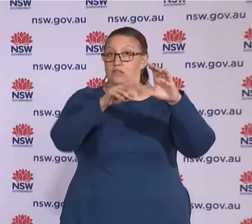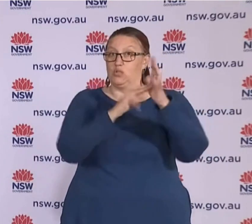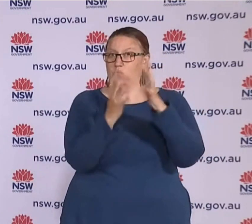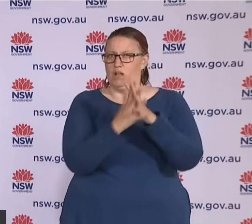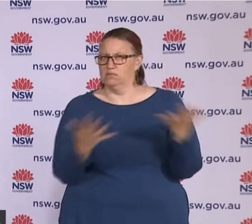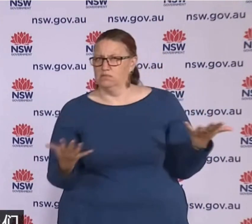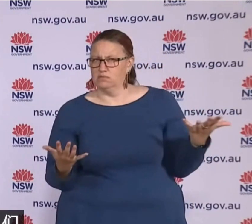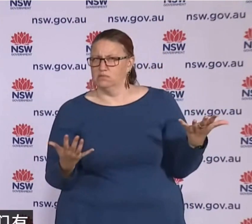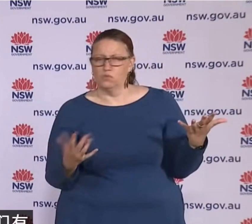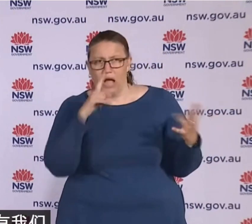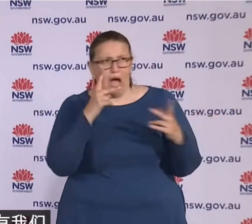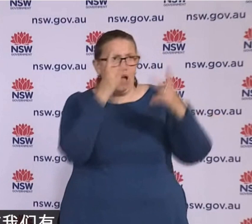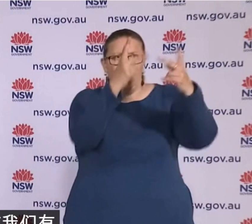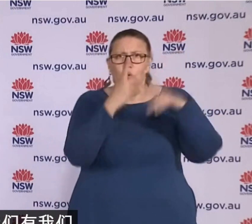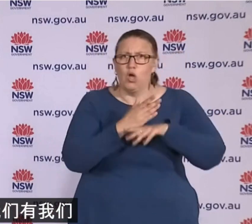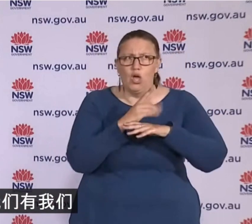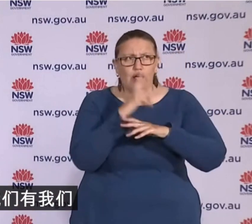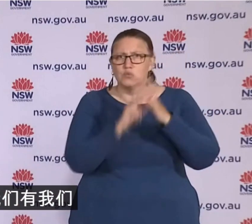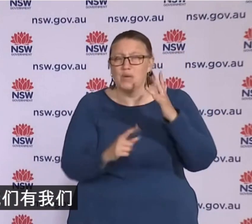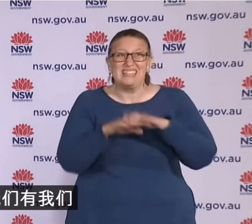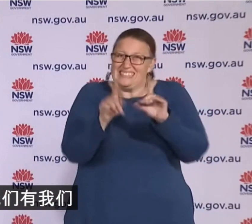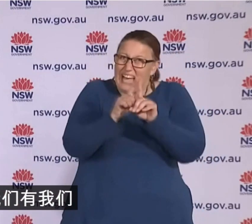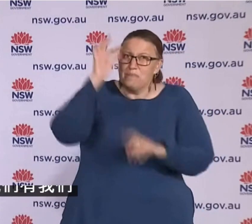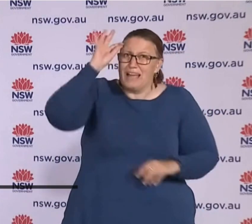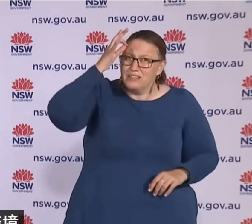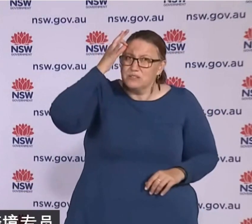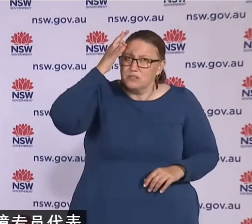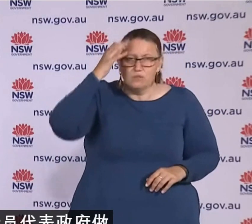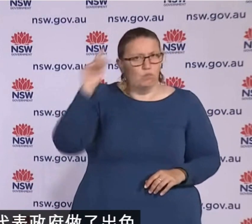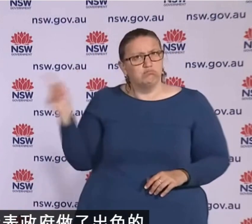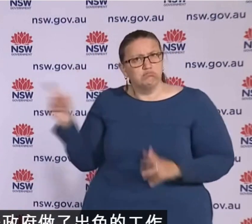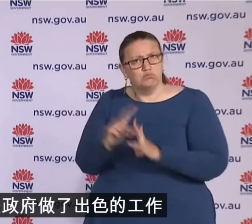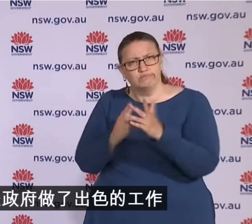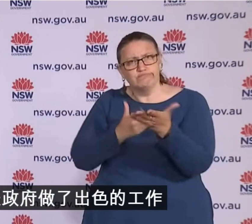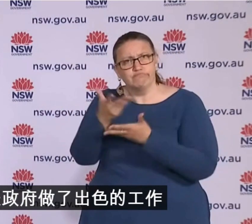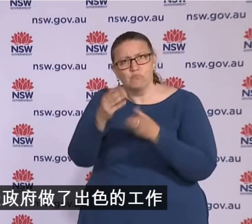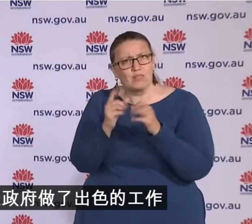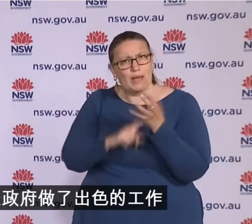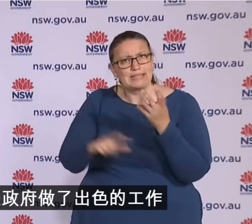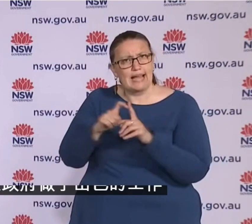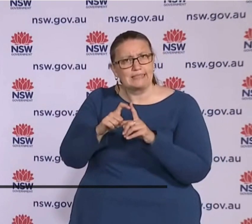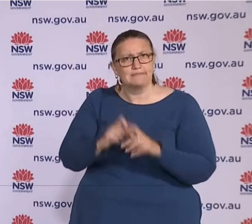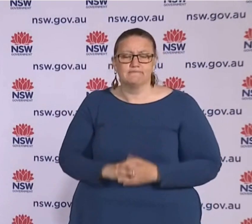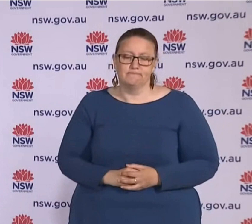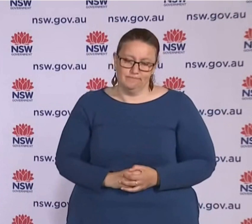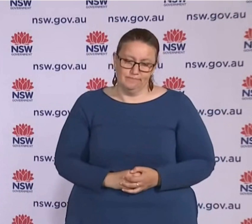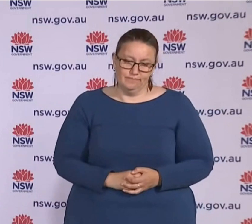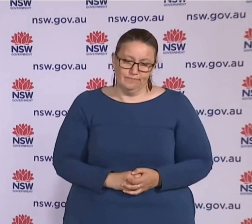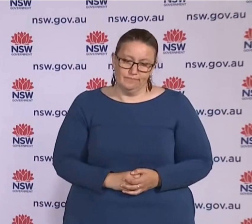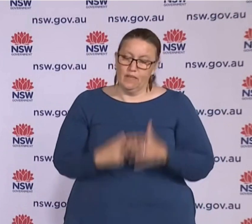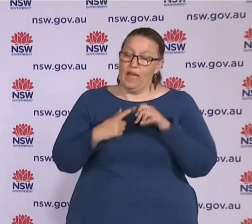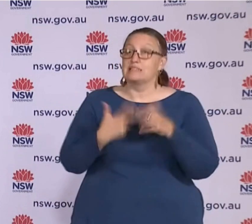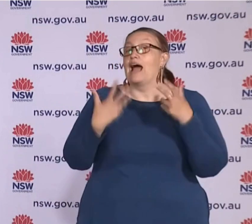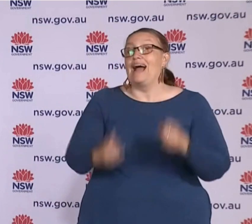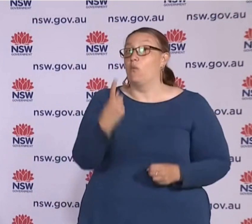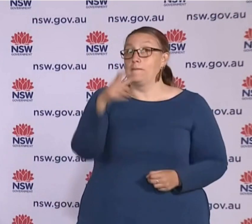ongoing? Well, they are. We have a cross-border commissioner in New South Wales who does an outstanding job on behalf of the government to make sure those discussions are ongoing